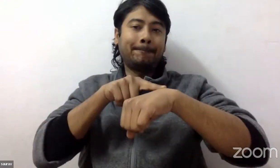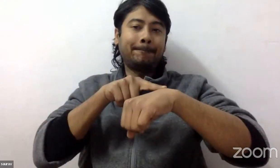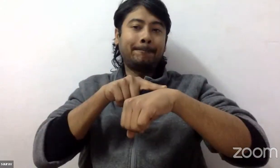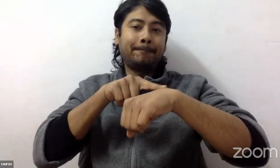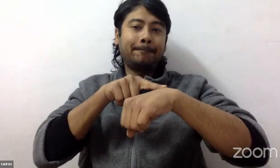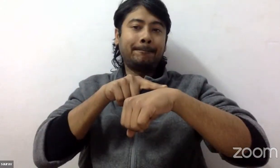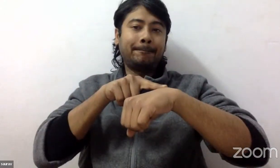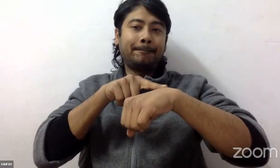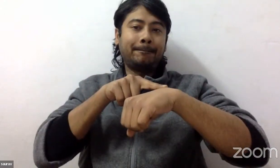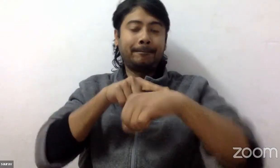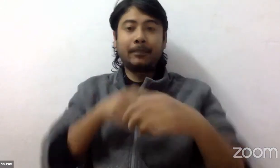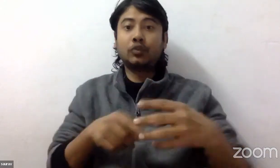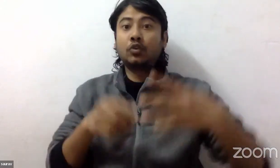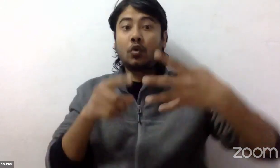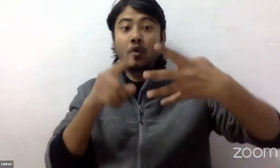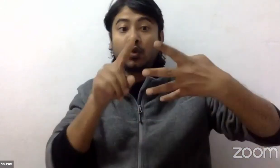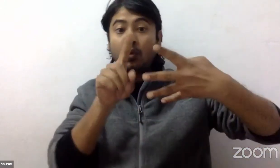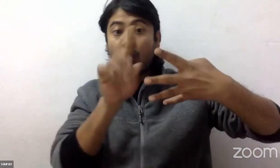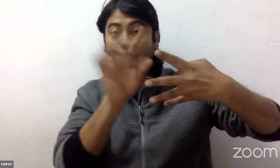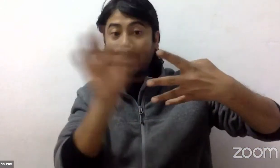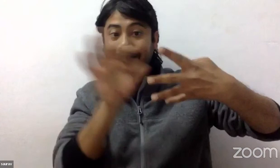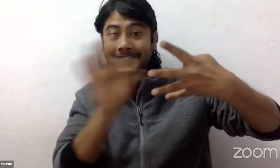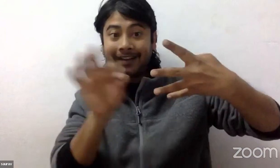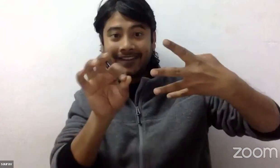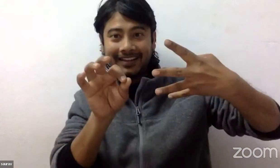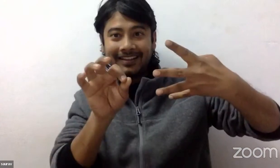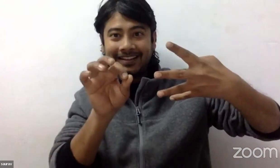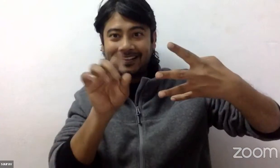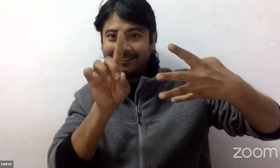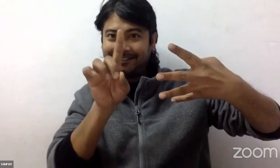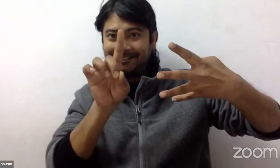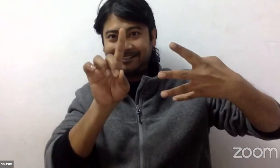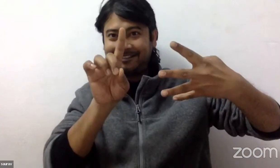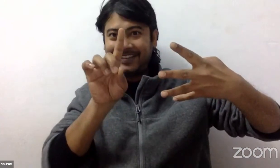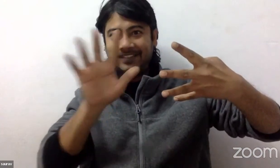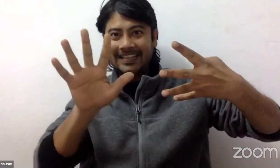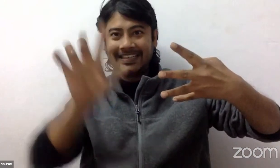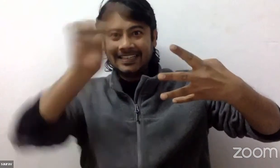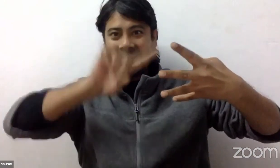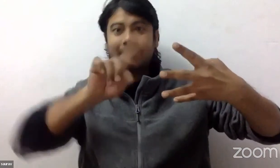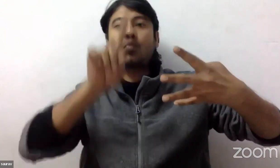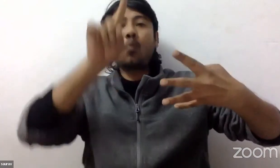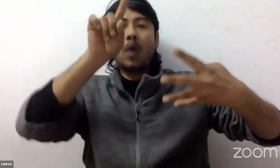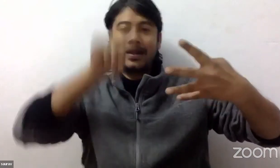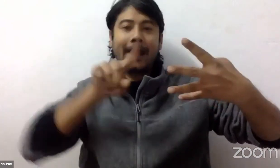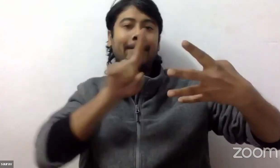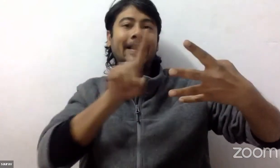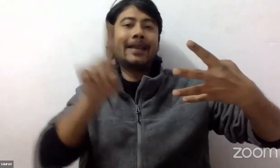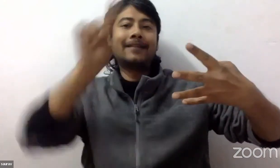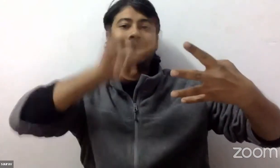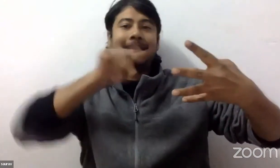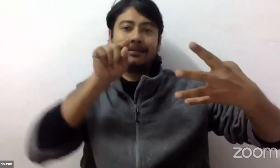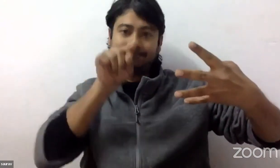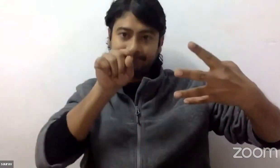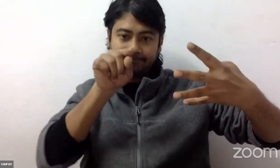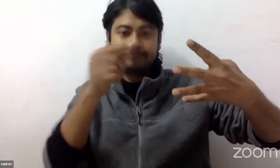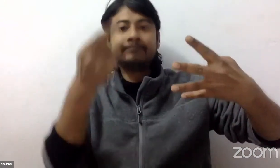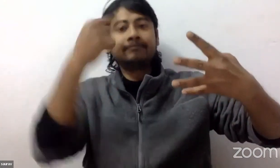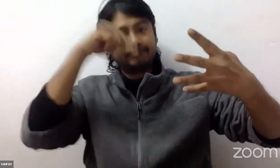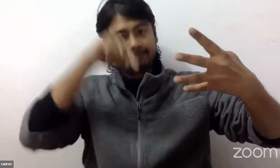So how we understand is the first half is when the moon is growing, like after